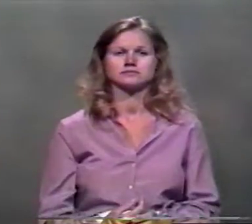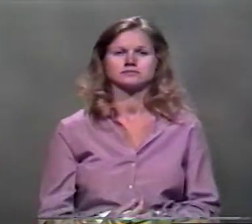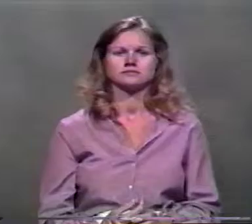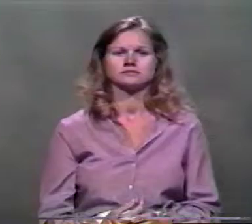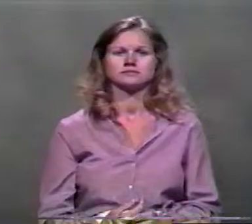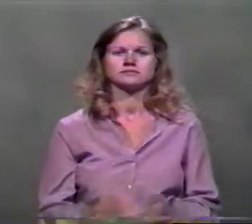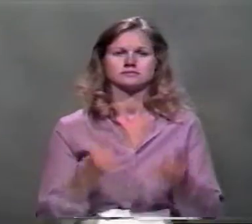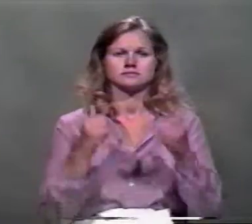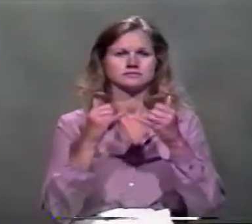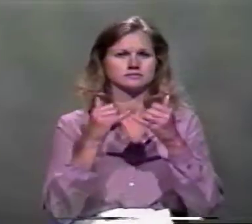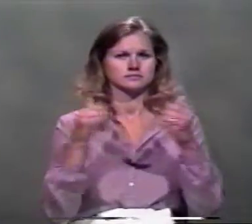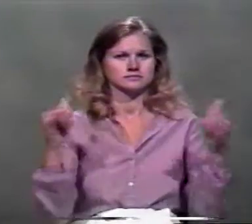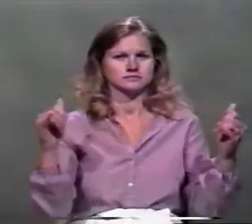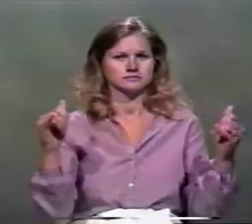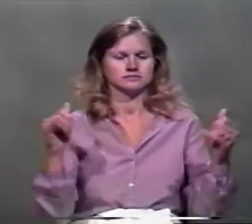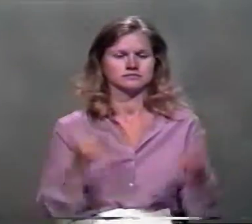Line or wire.